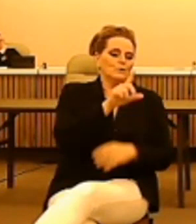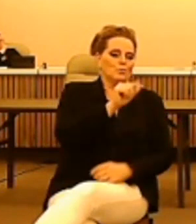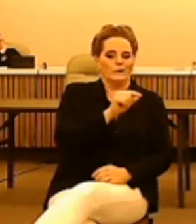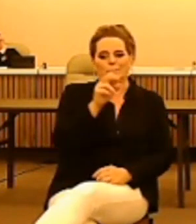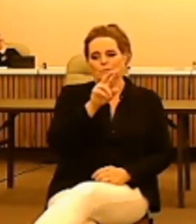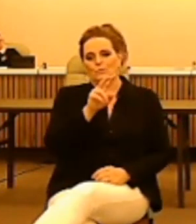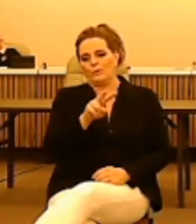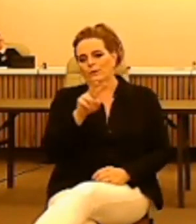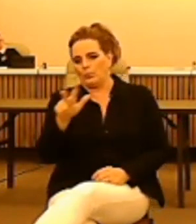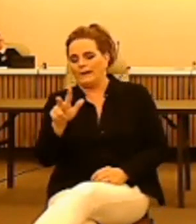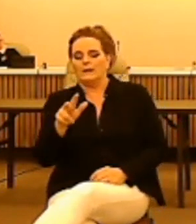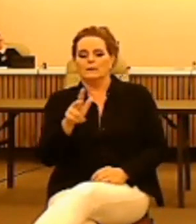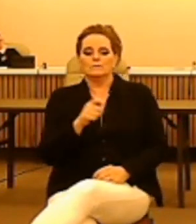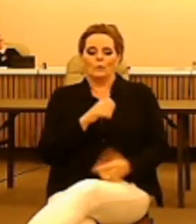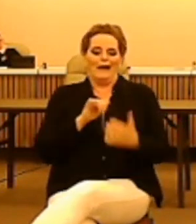wrote the